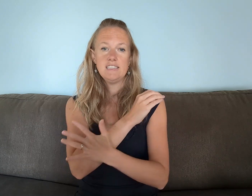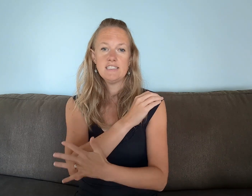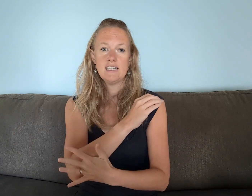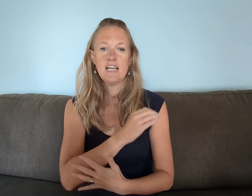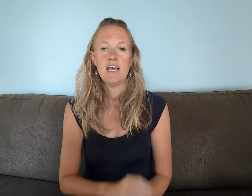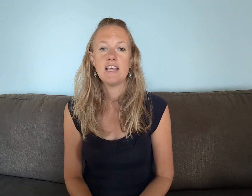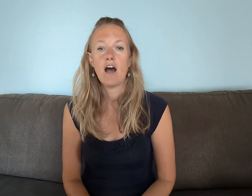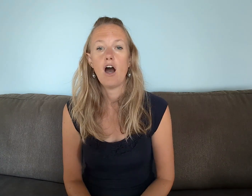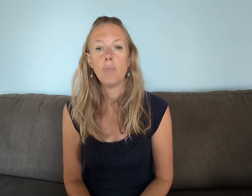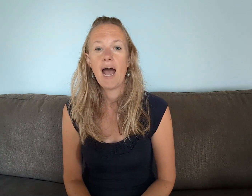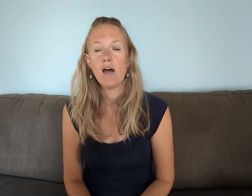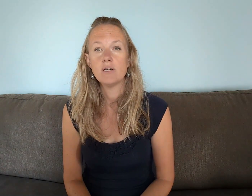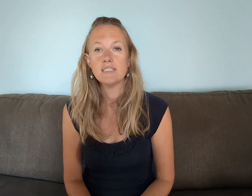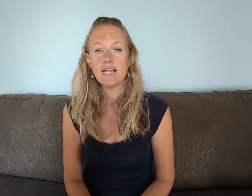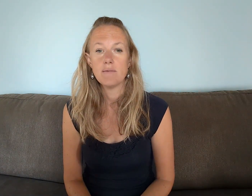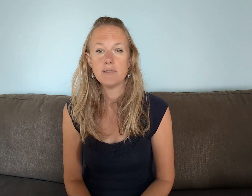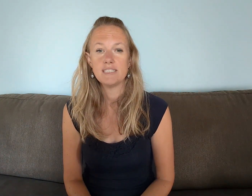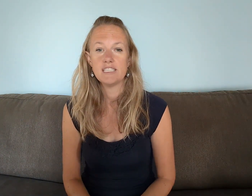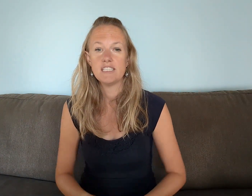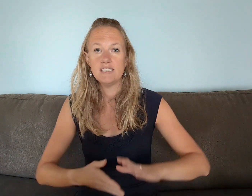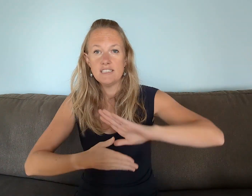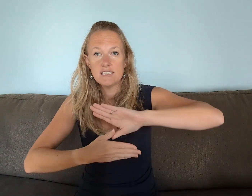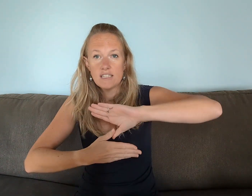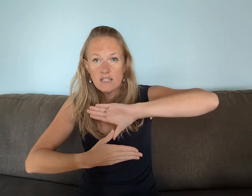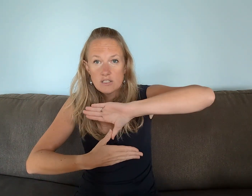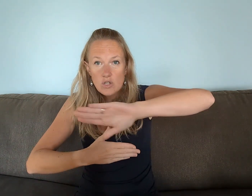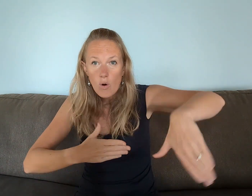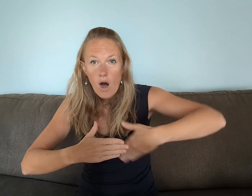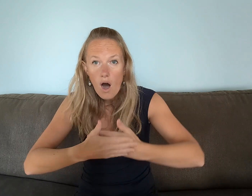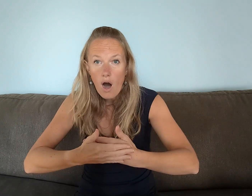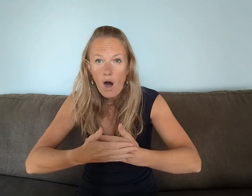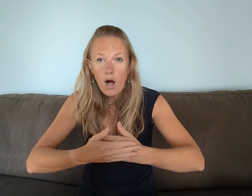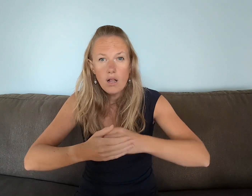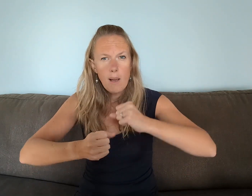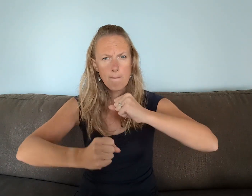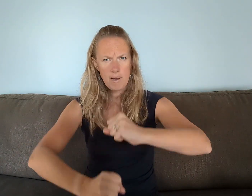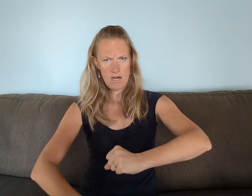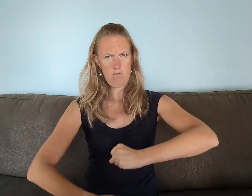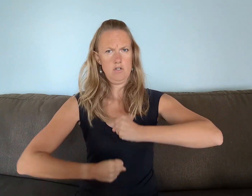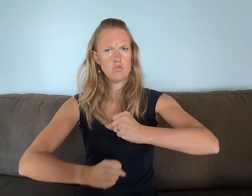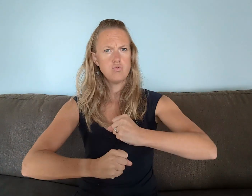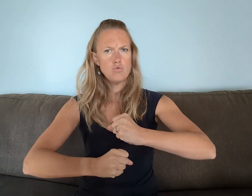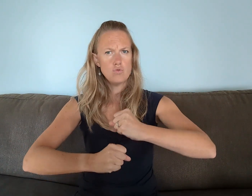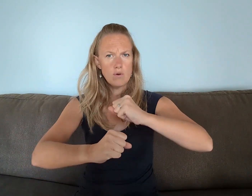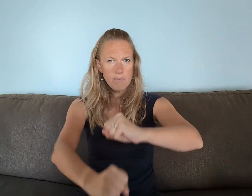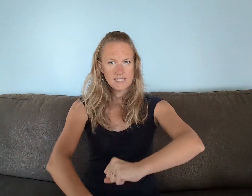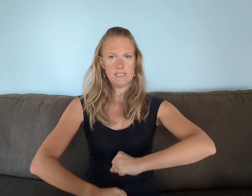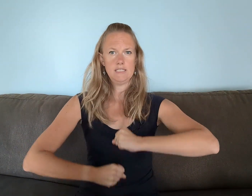Nations. And then all powers and positions. So all powers, muscles,